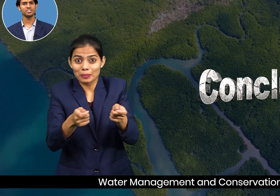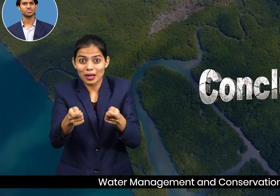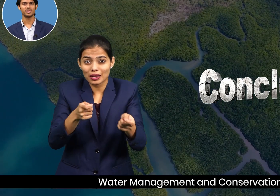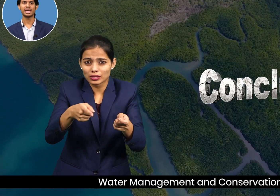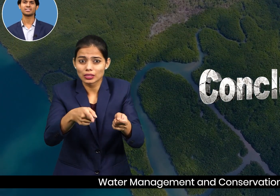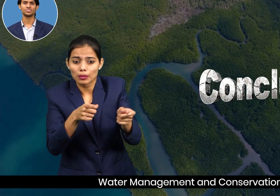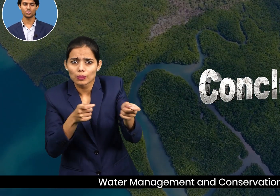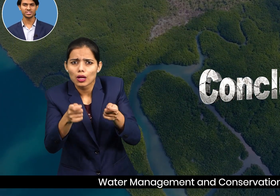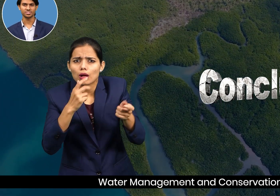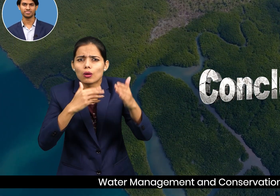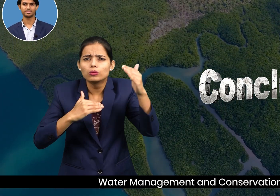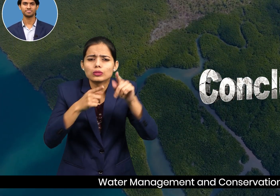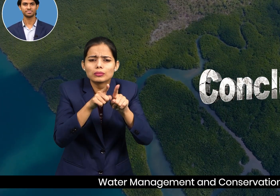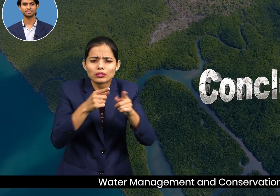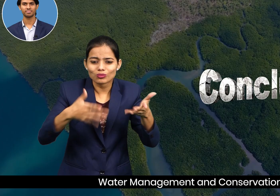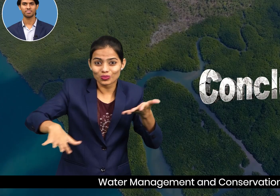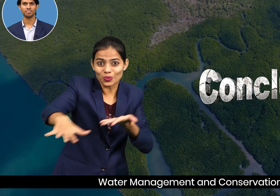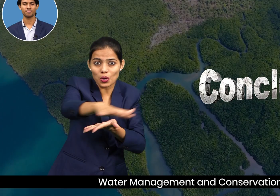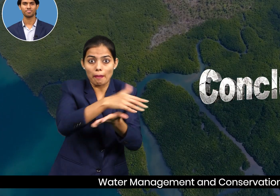Water management and conservation.